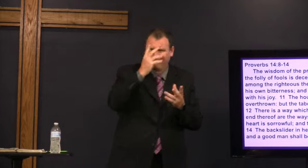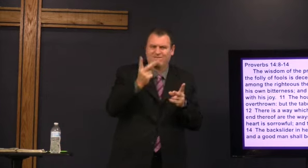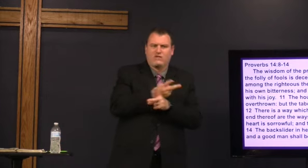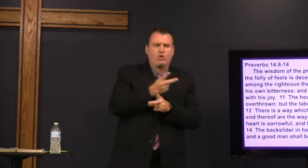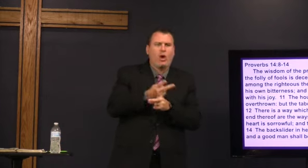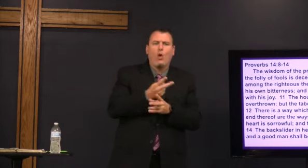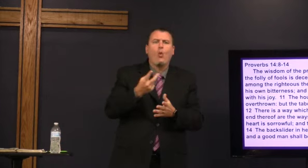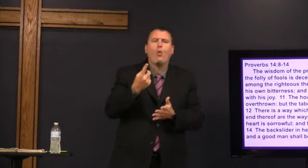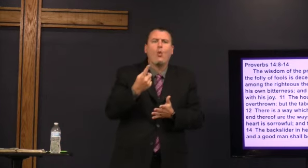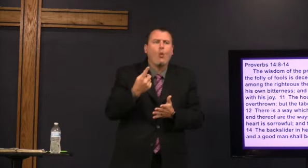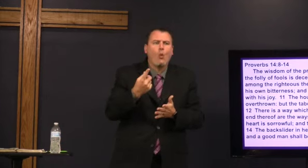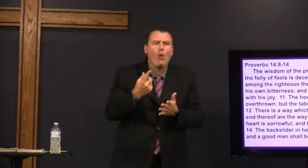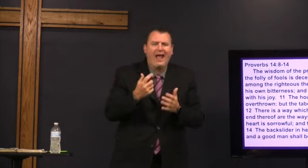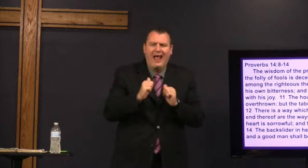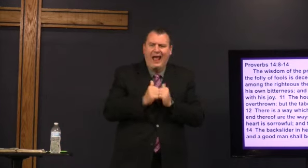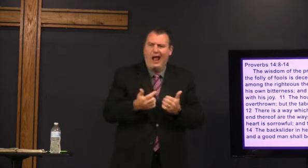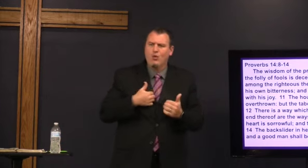through figuring out